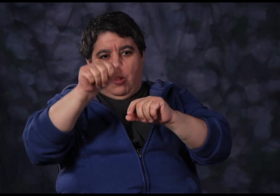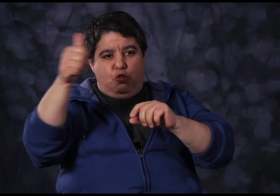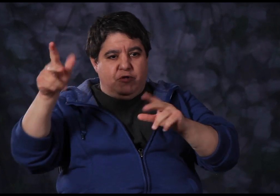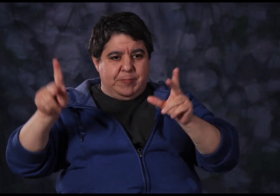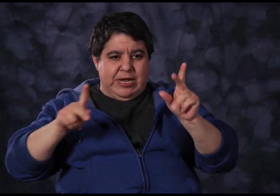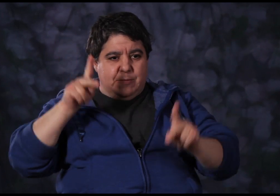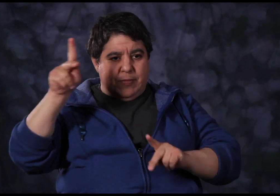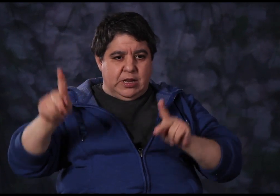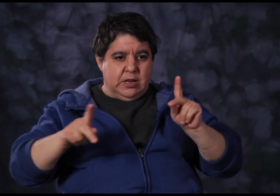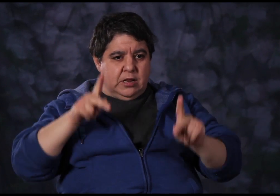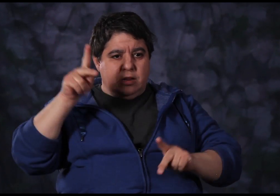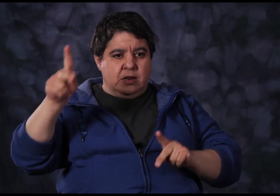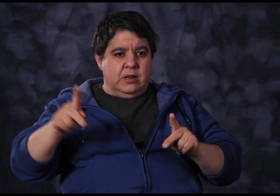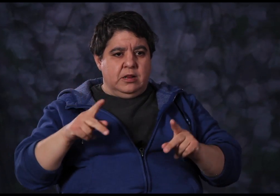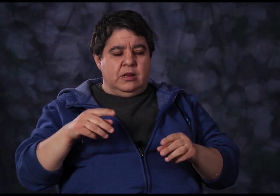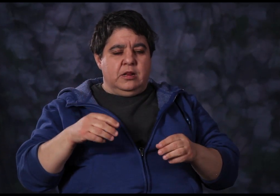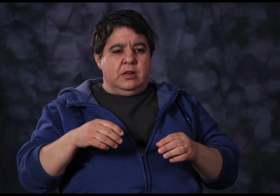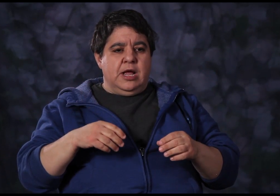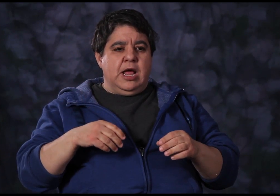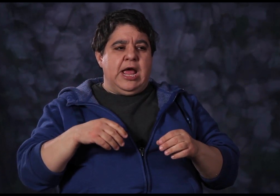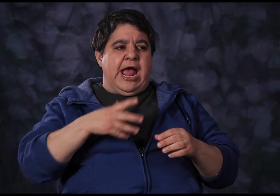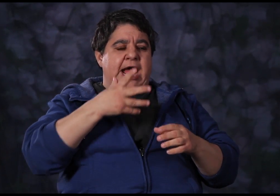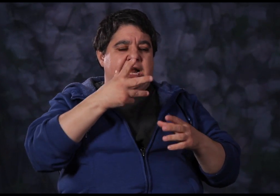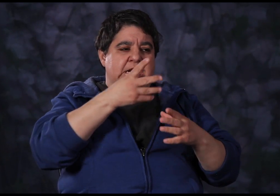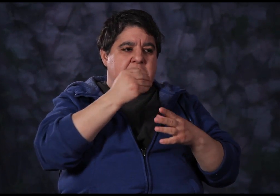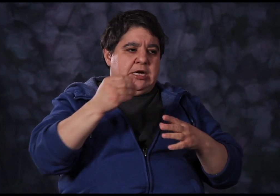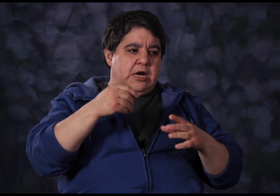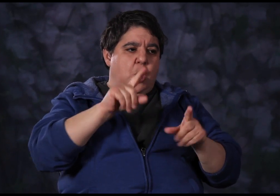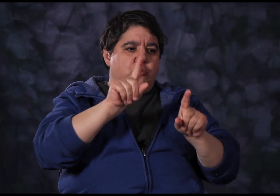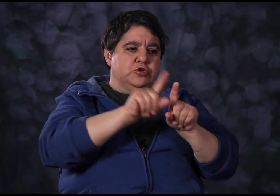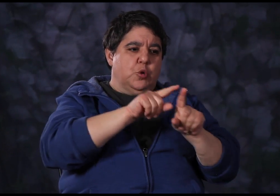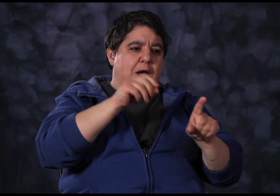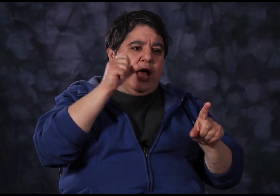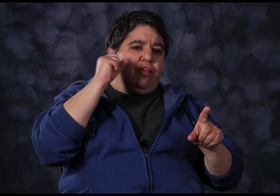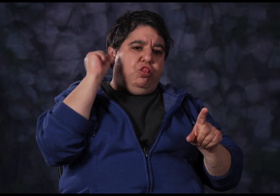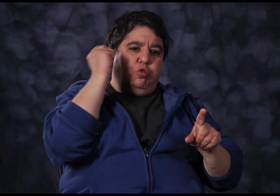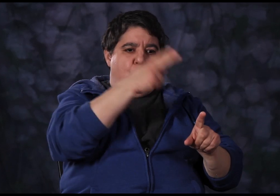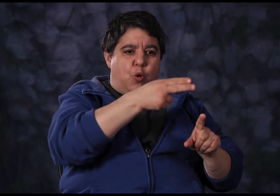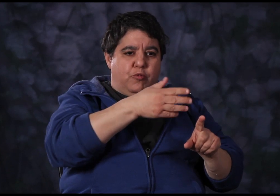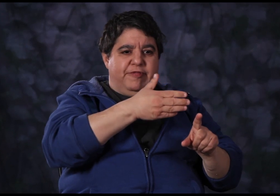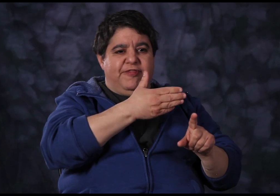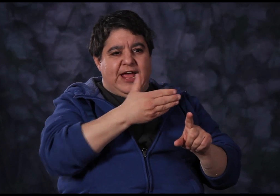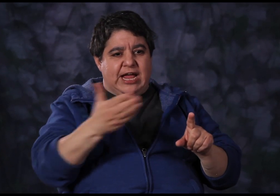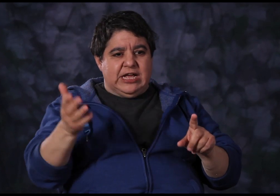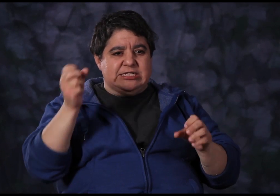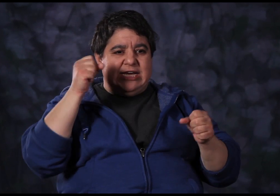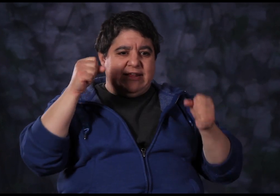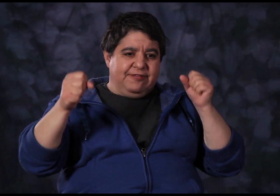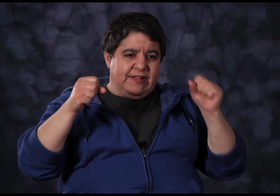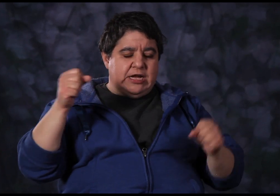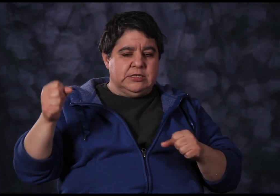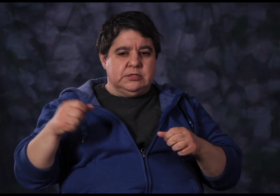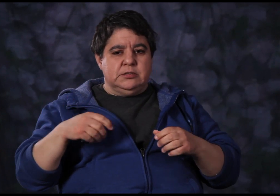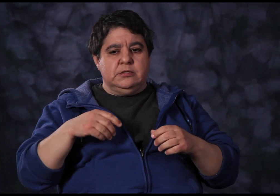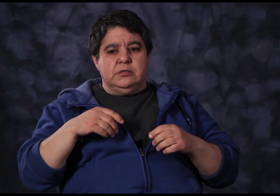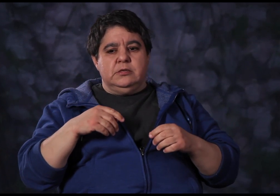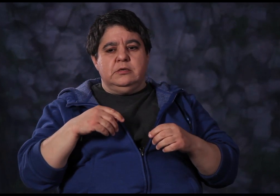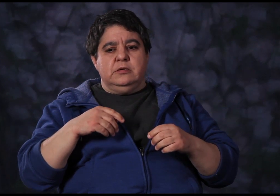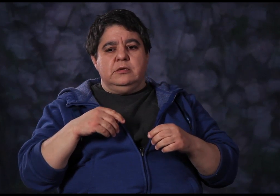I hurt myself and I hurt other people as well. I often threw things, hit things, and I had a history of